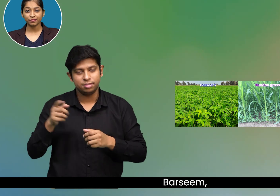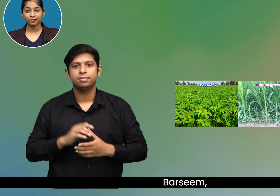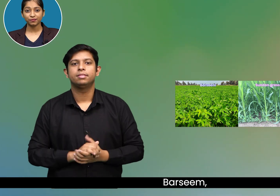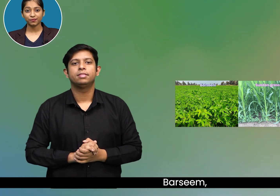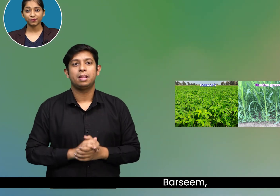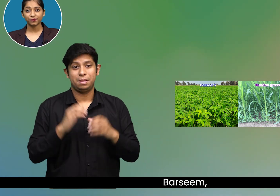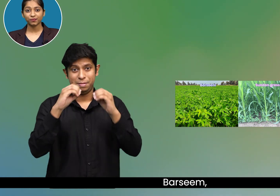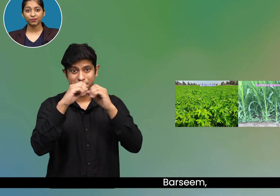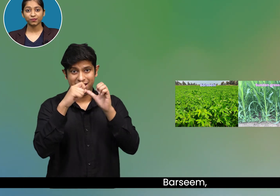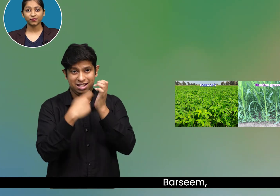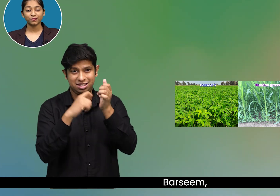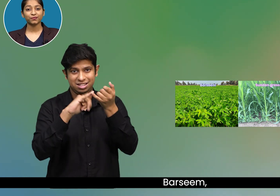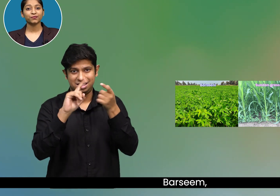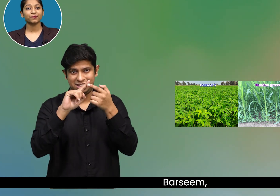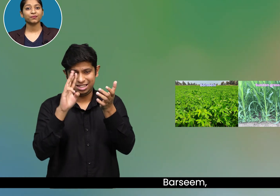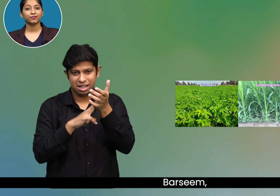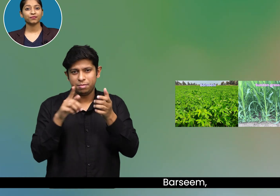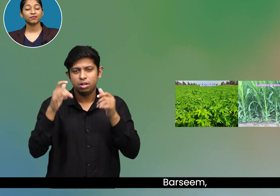barsim,